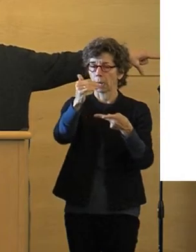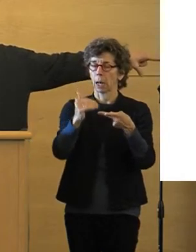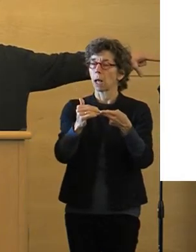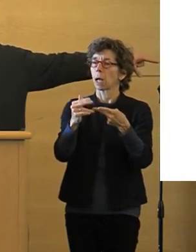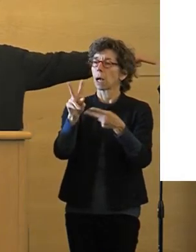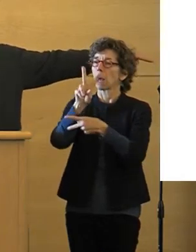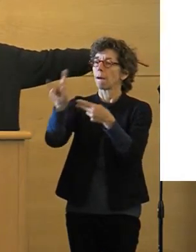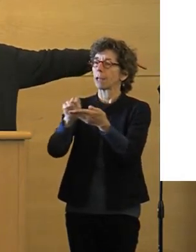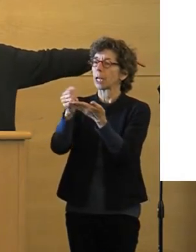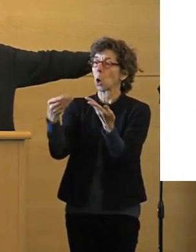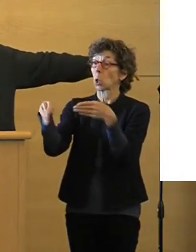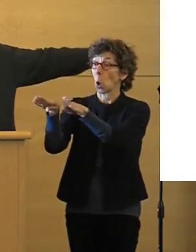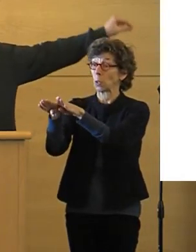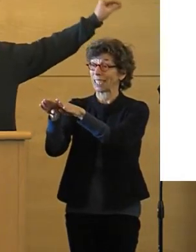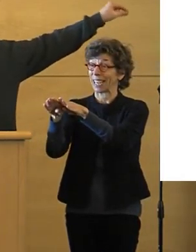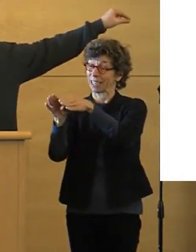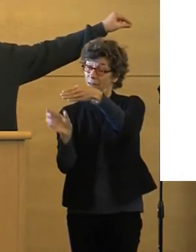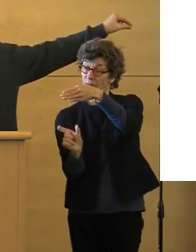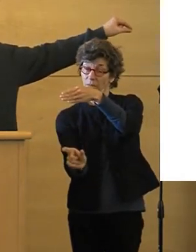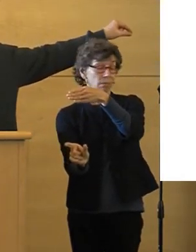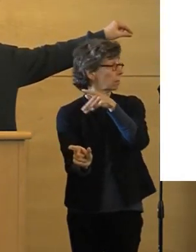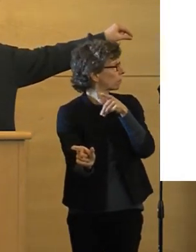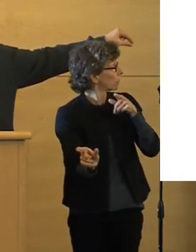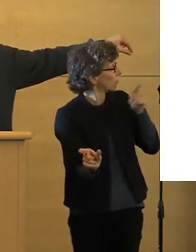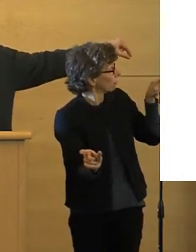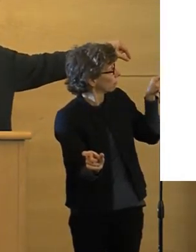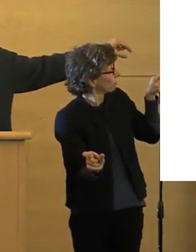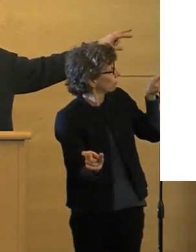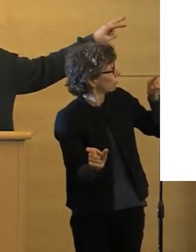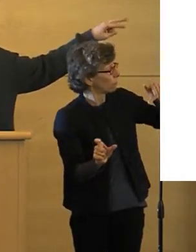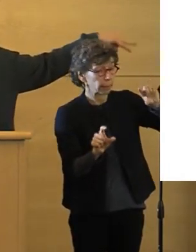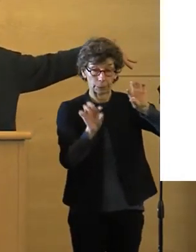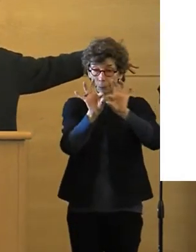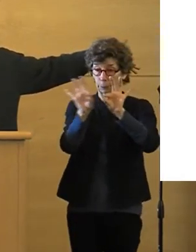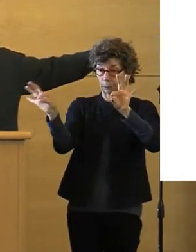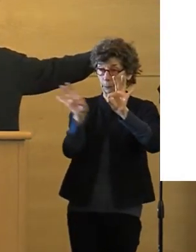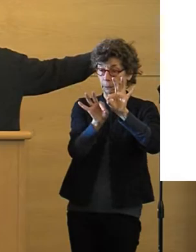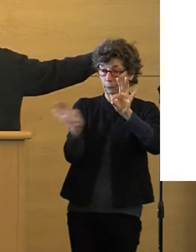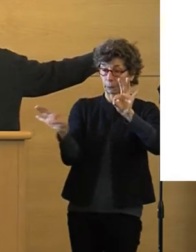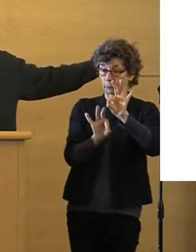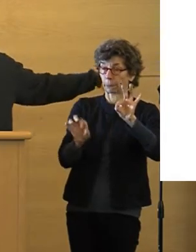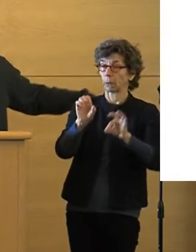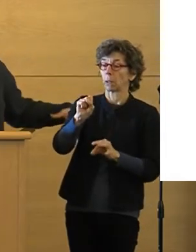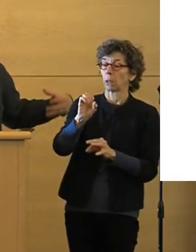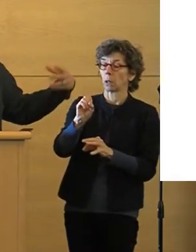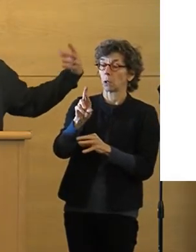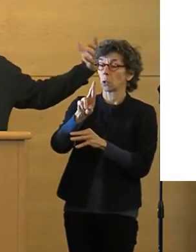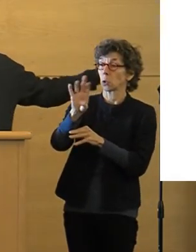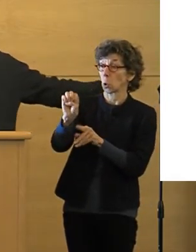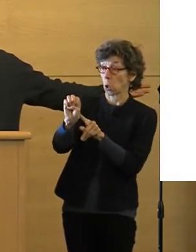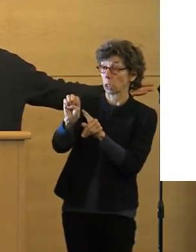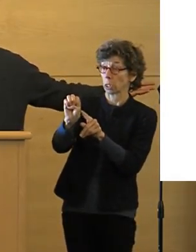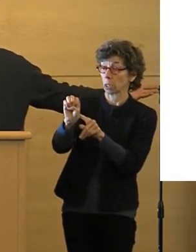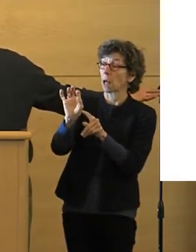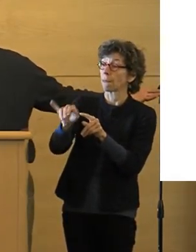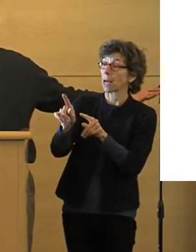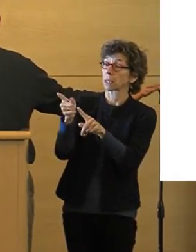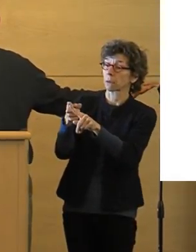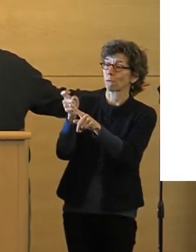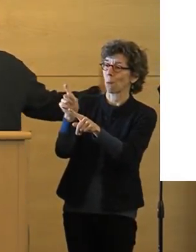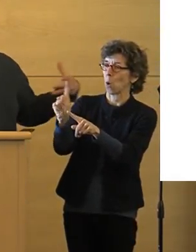HTML5, it's extremely simple. It could actually be much more simple than what I've got here, but this has full accessibility. So you've got